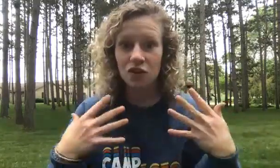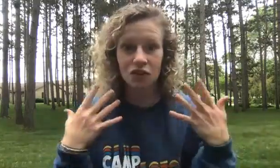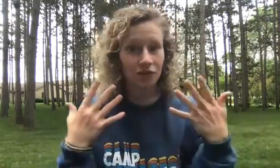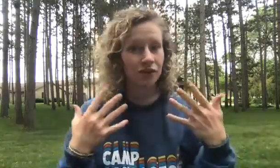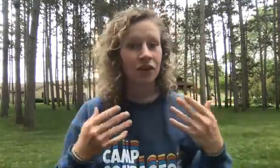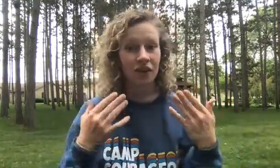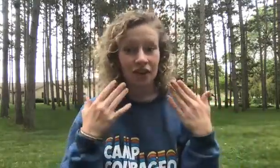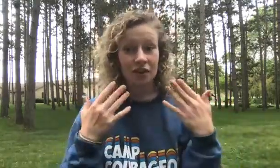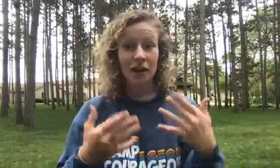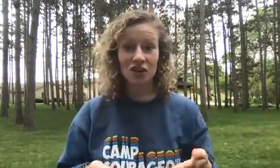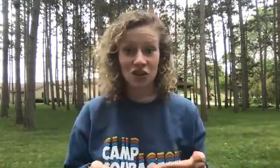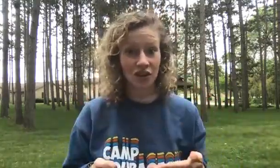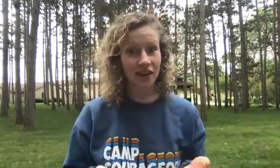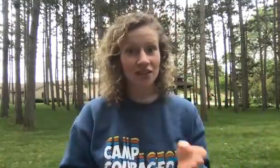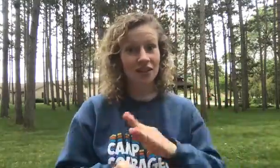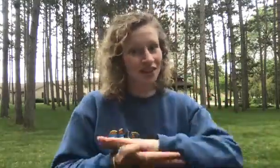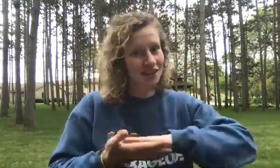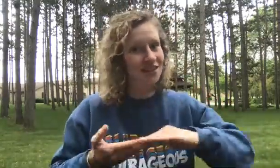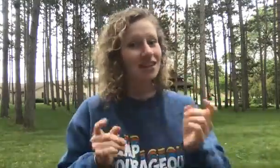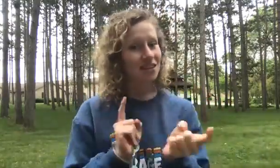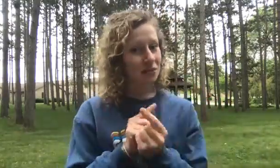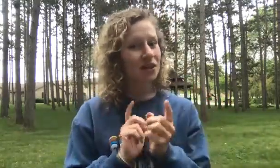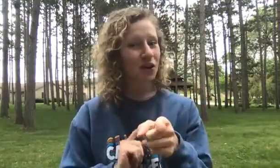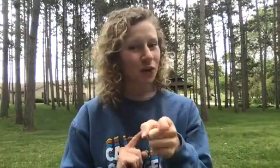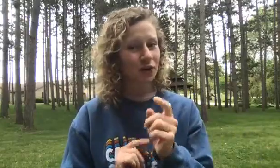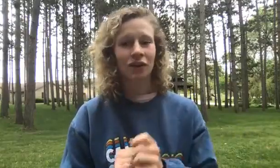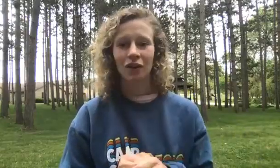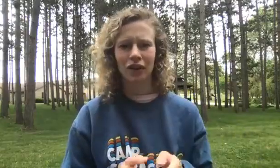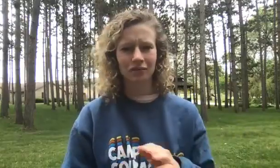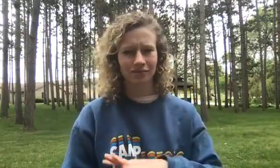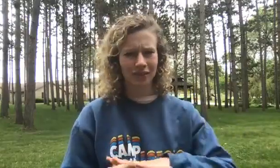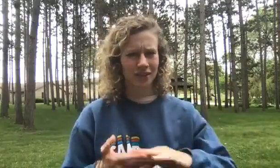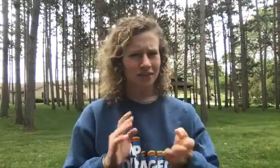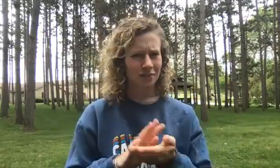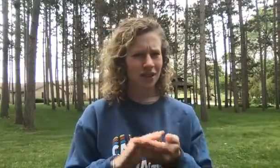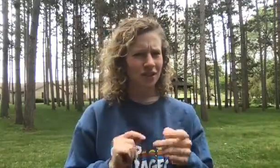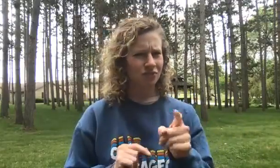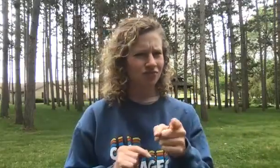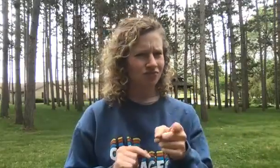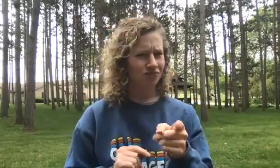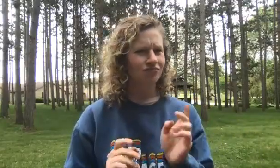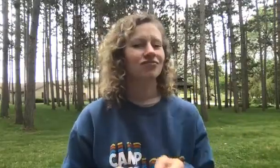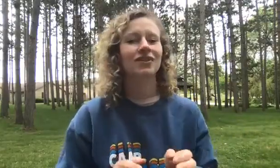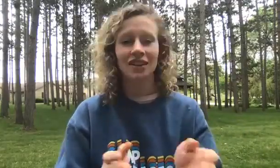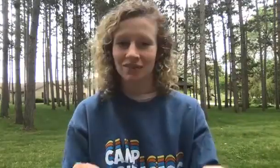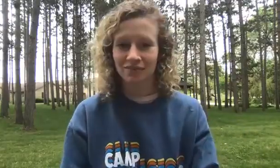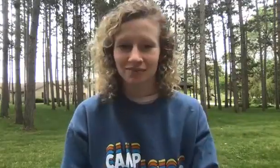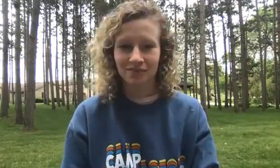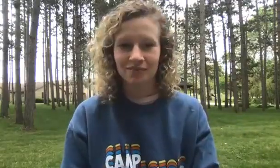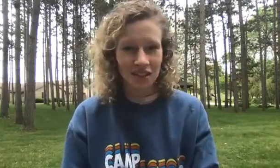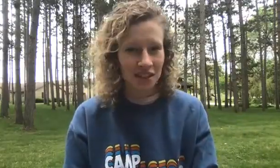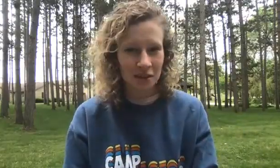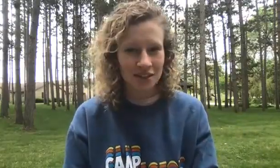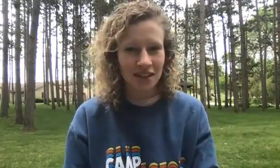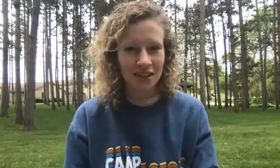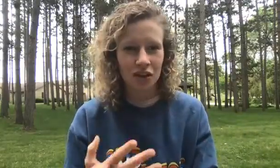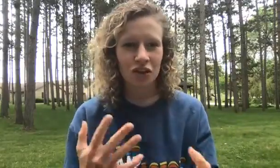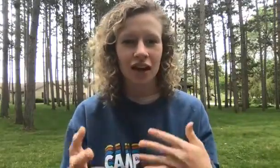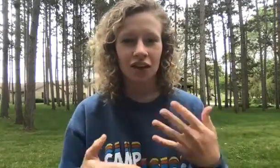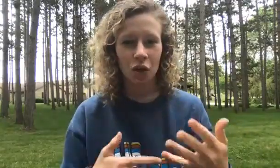of that's matching your hands of it's nice to meet you or nice to meet you. Does that make sense? How you're kind of going